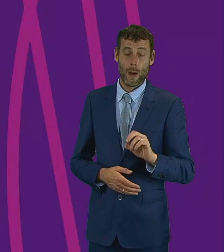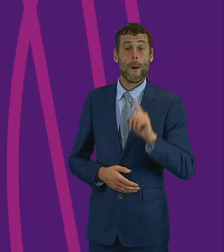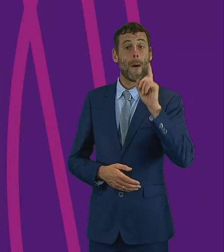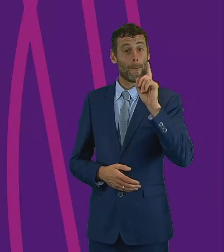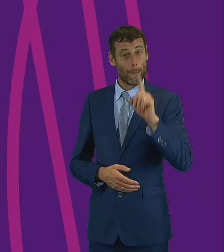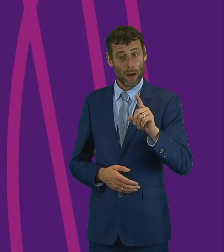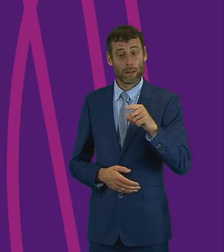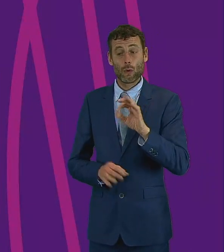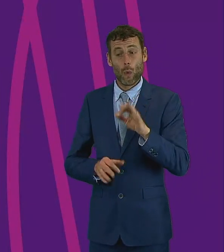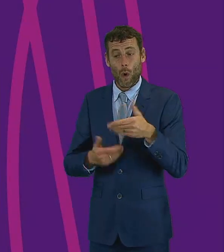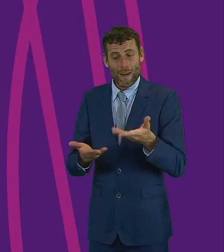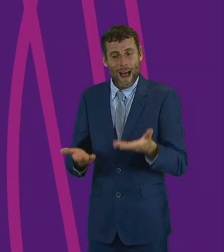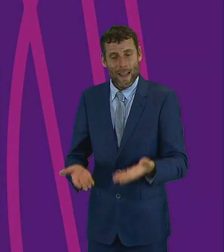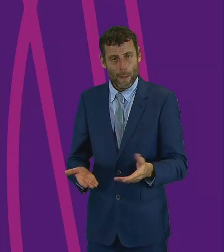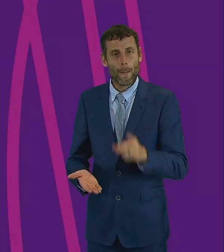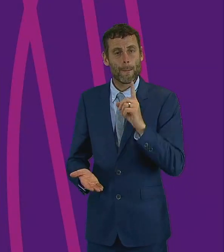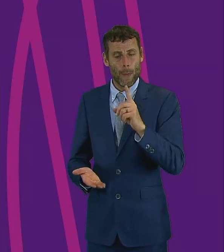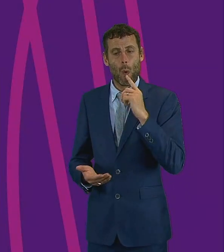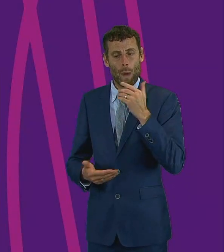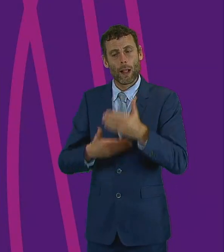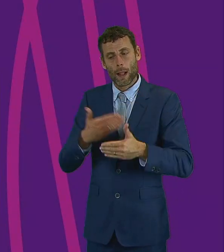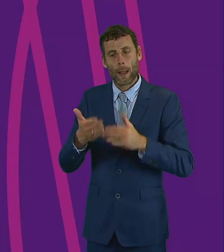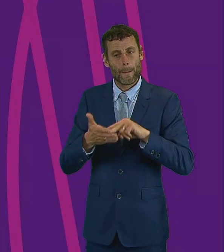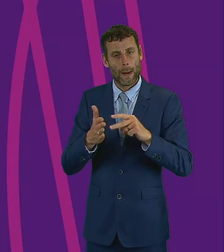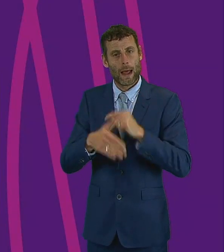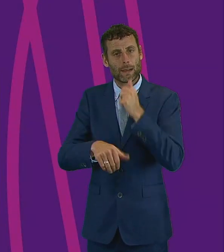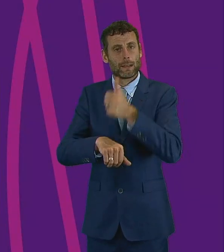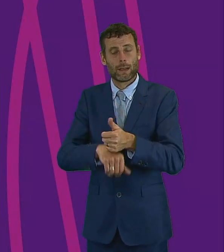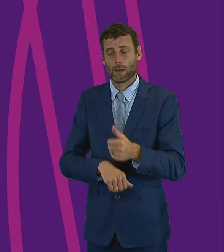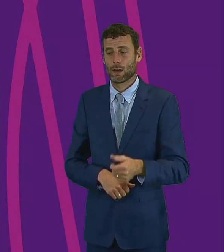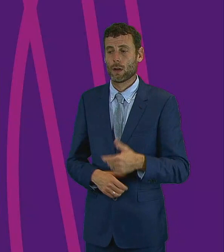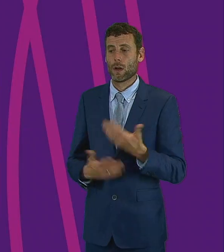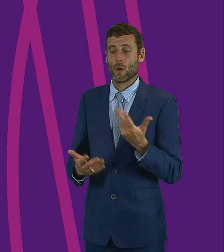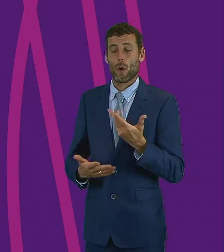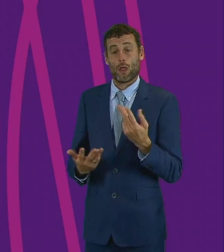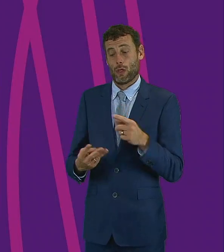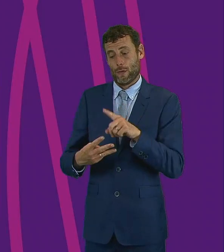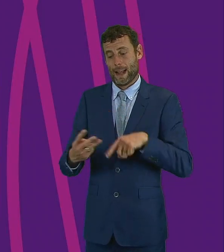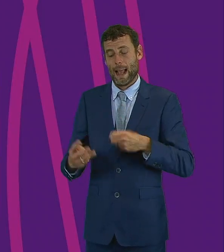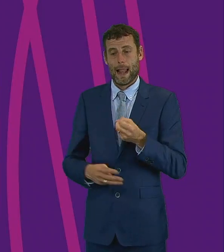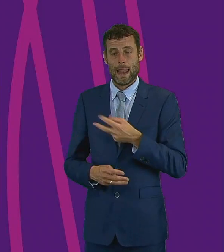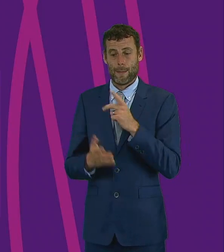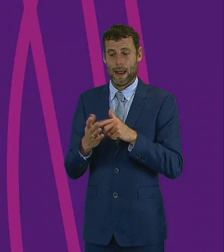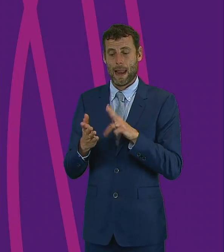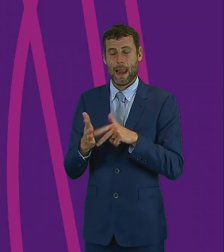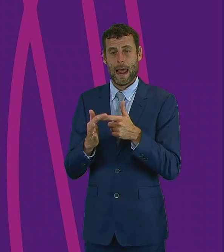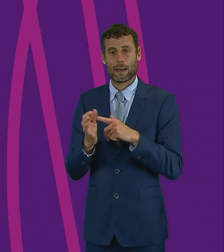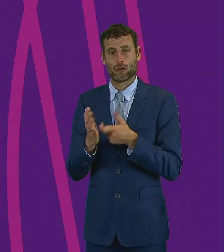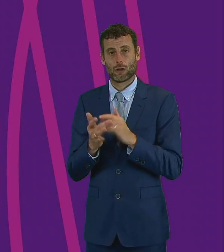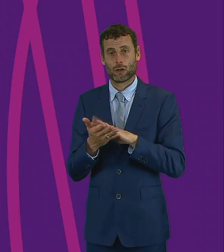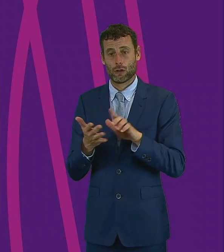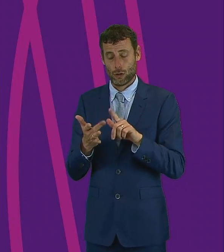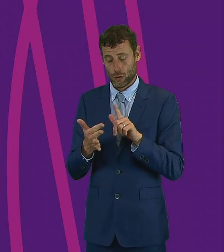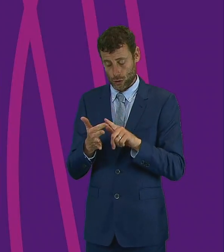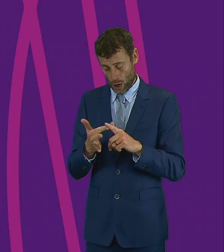in place to progress it. But the 3 councils not delivering any right now are Labour-led North Lanarkshire, Labour-led West